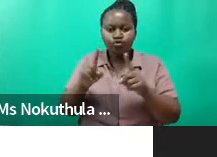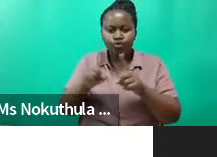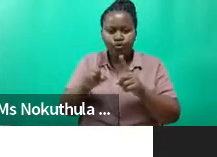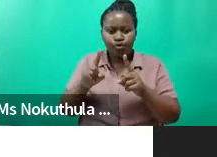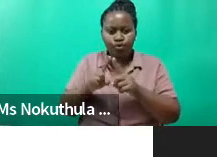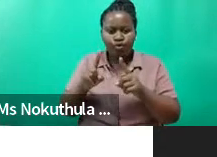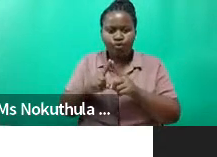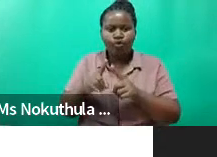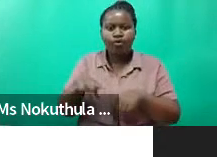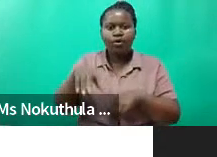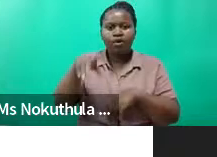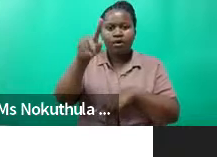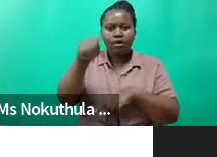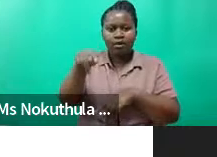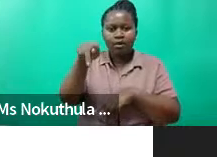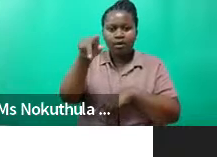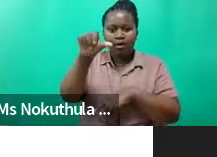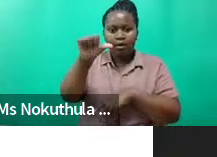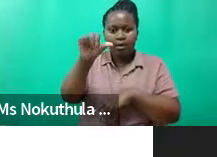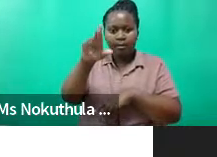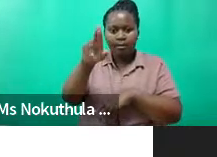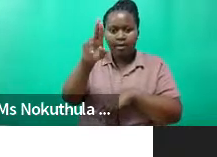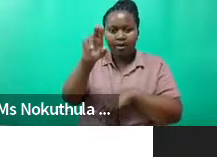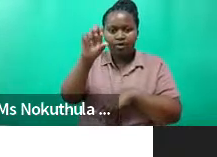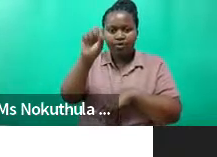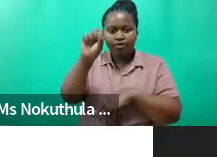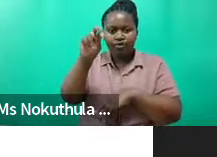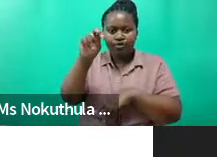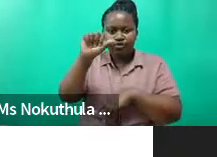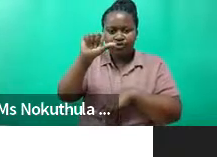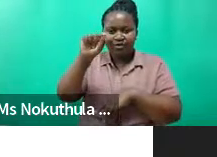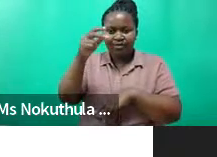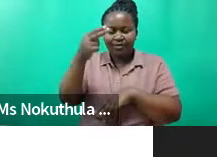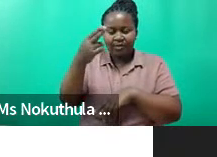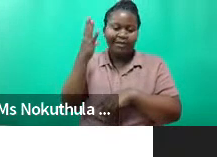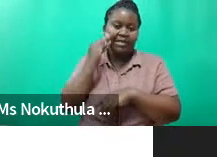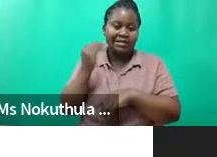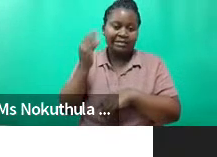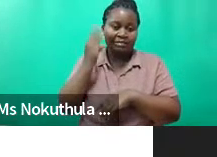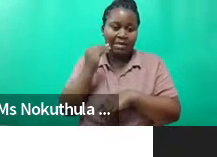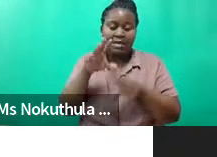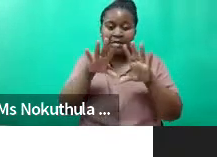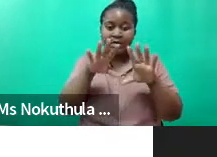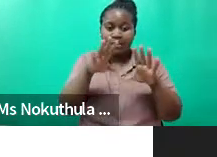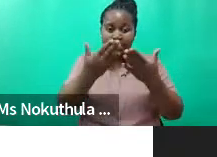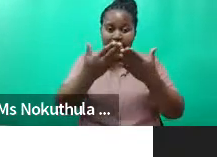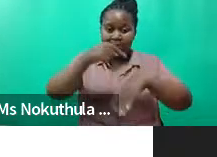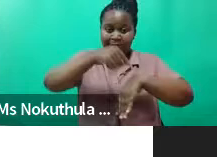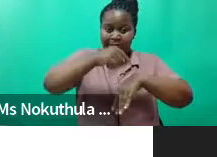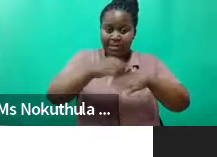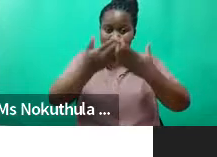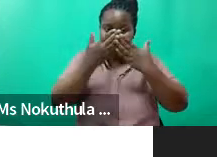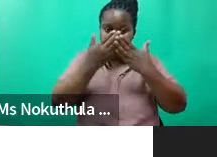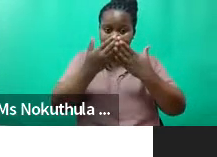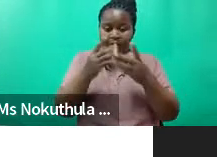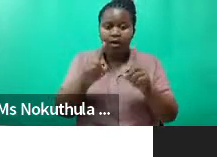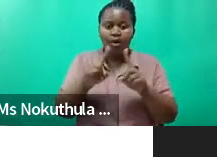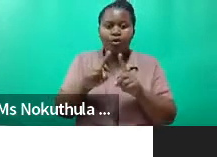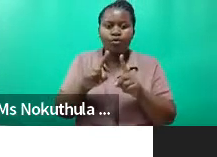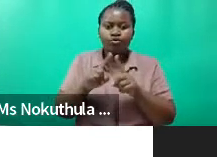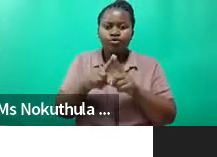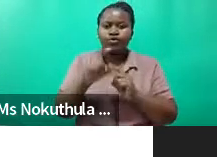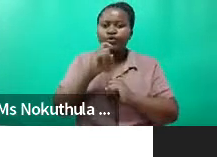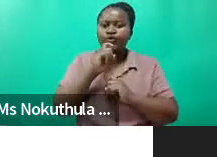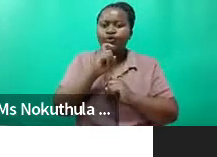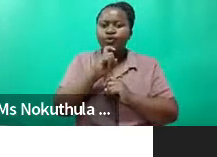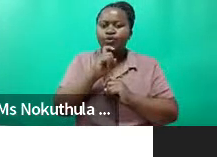Prashant experienced in their educational journeys. Prashant at a distance learning